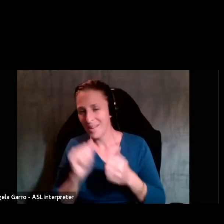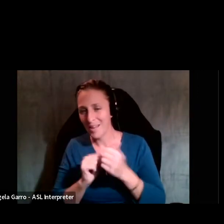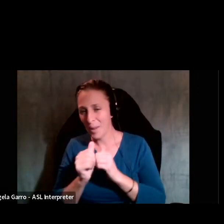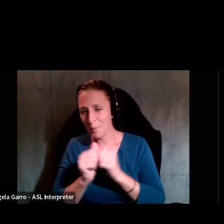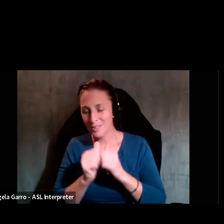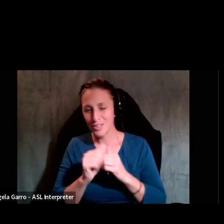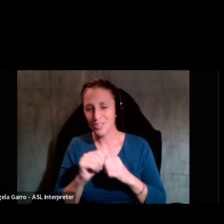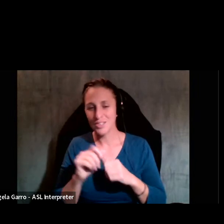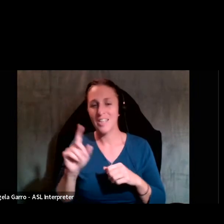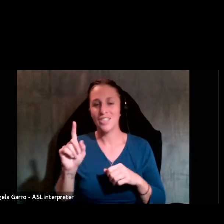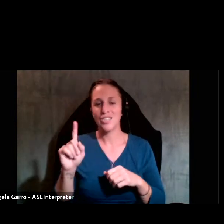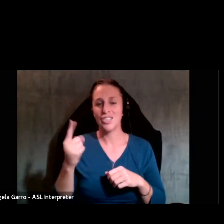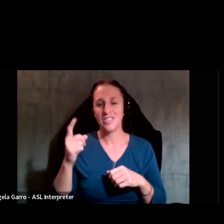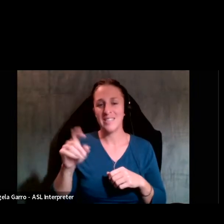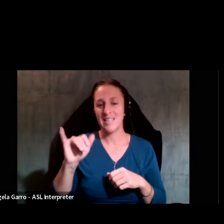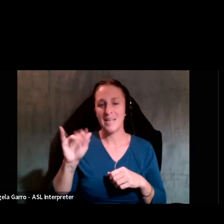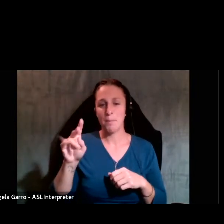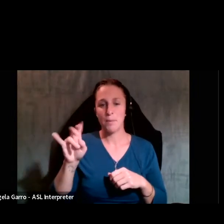teacher. All right.